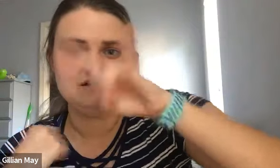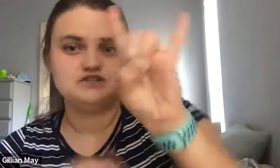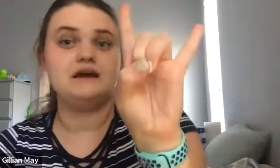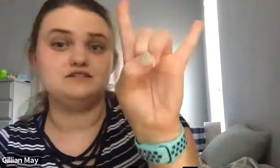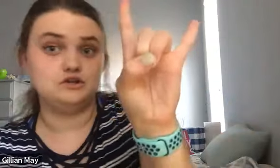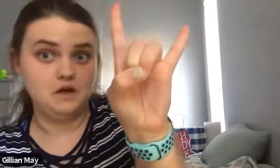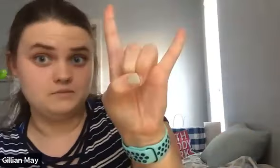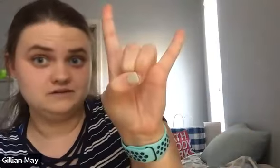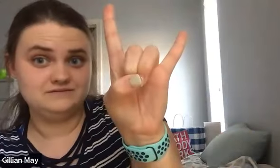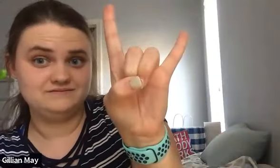So okay, so your llama.